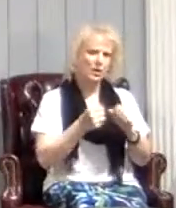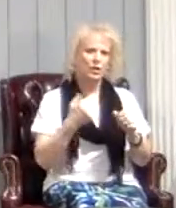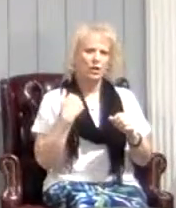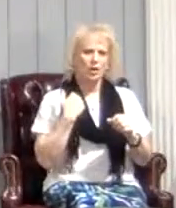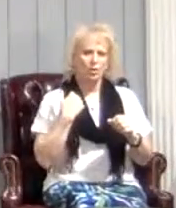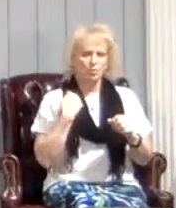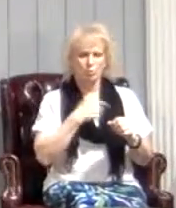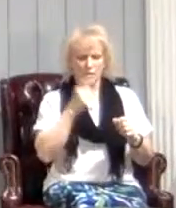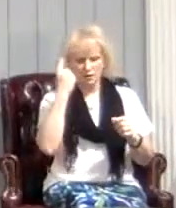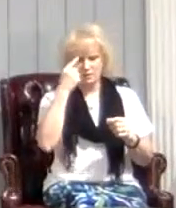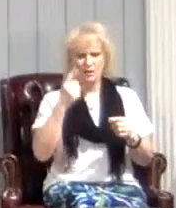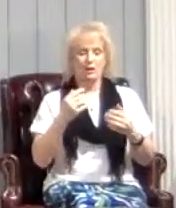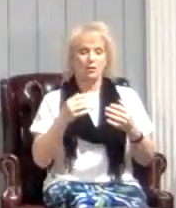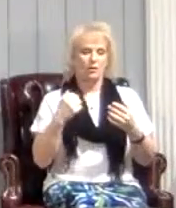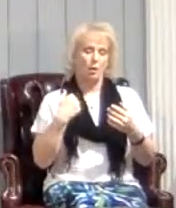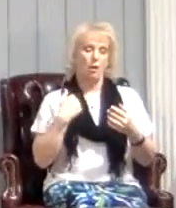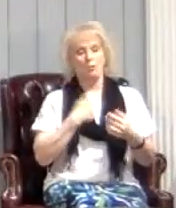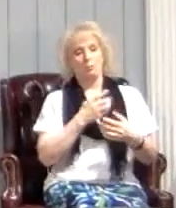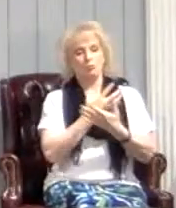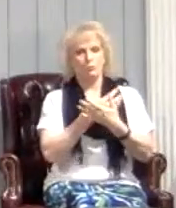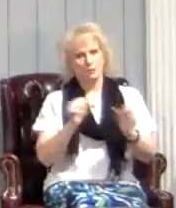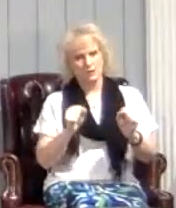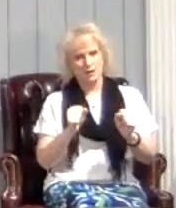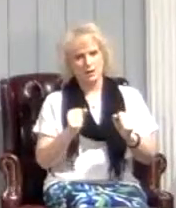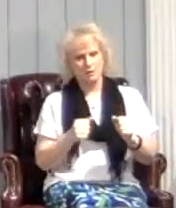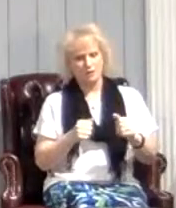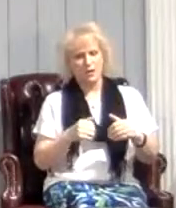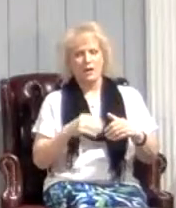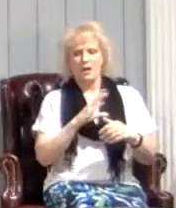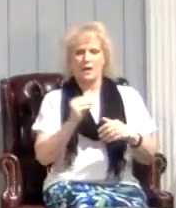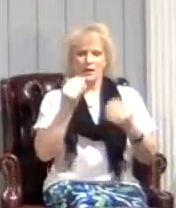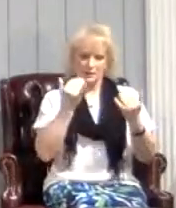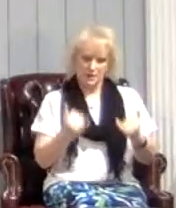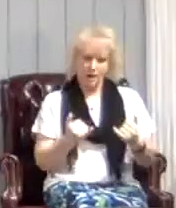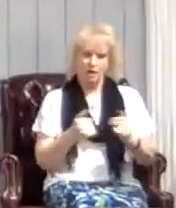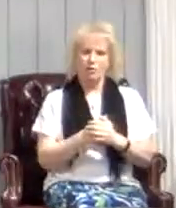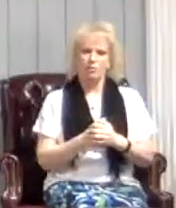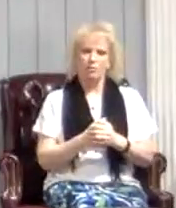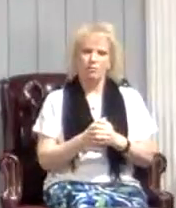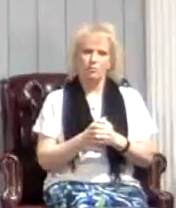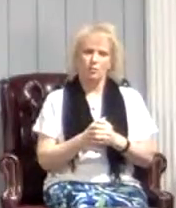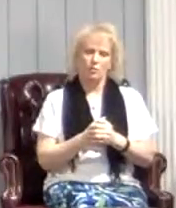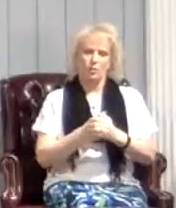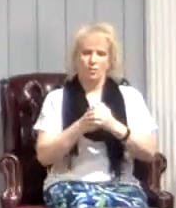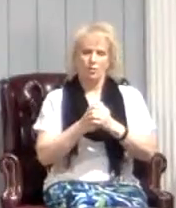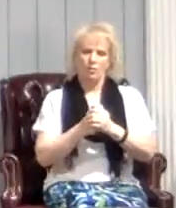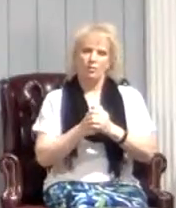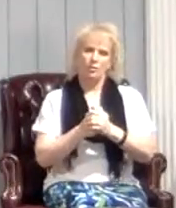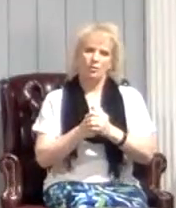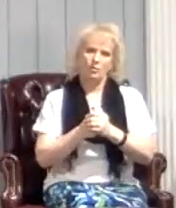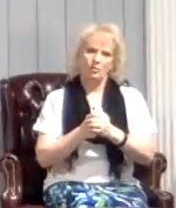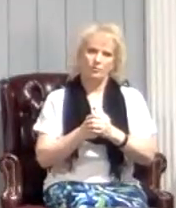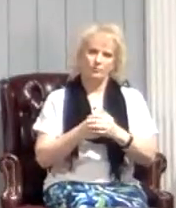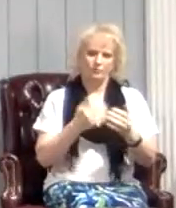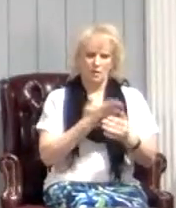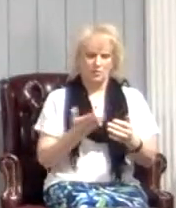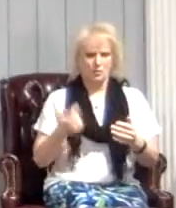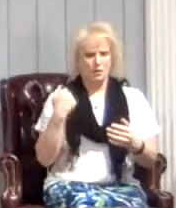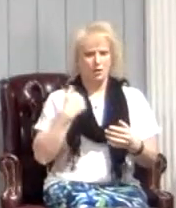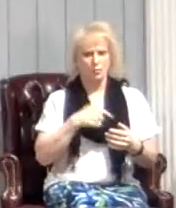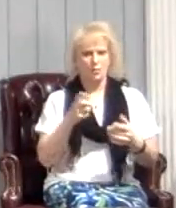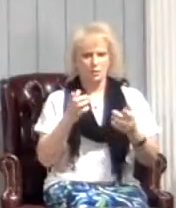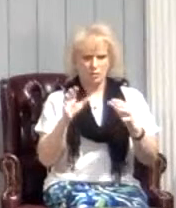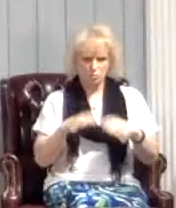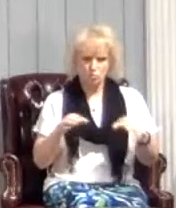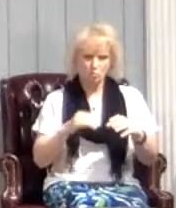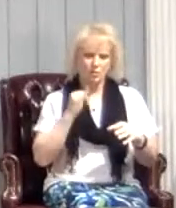we get saved. Now that we're saved, when we get to heaven, God will take care of all our bad stuff. But now that we're saved, the thing I got to do is I got to spend